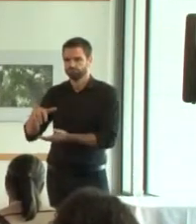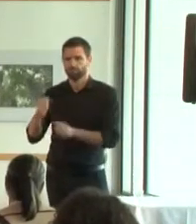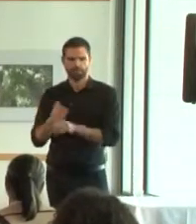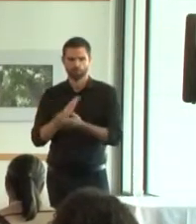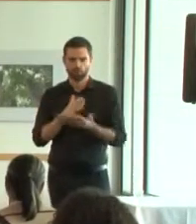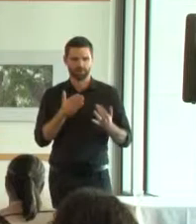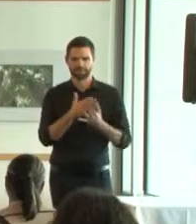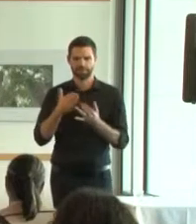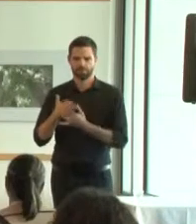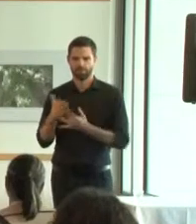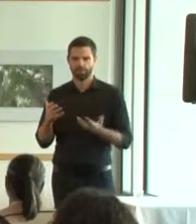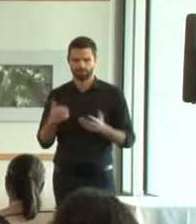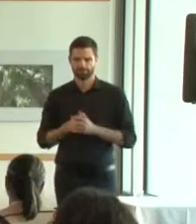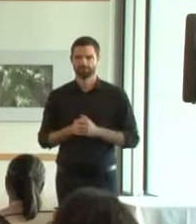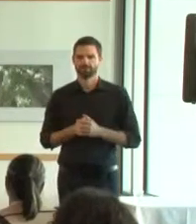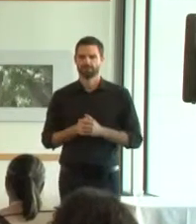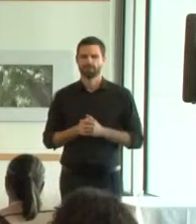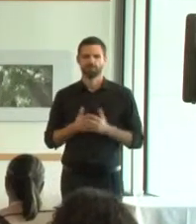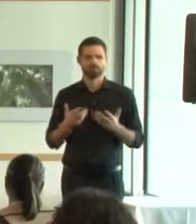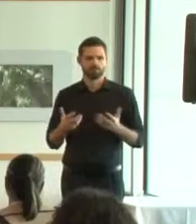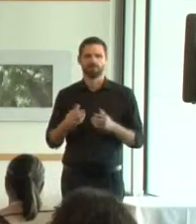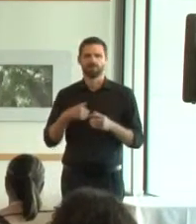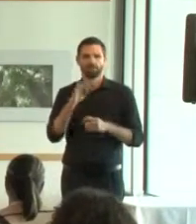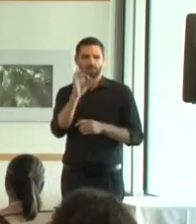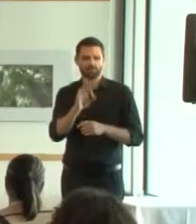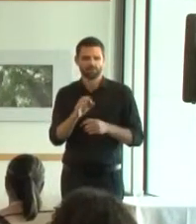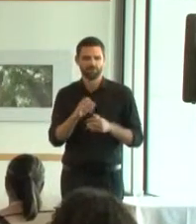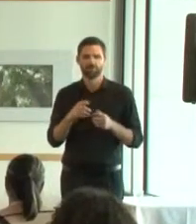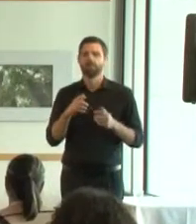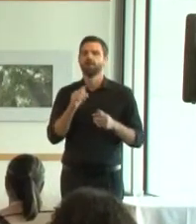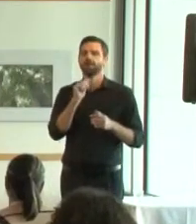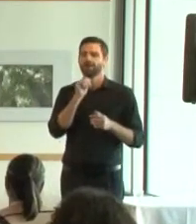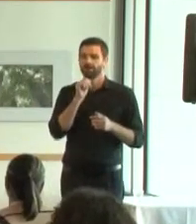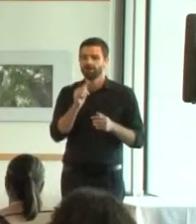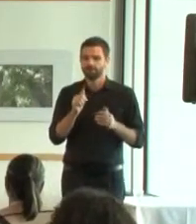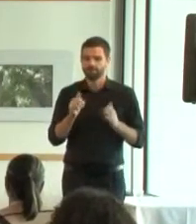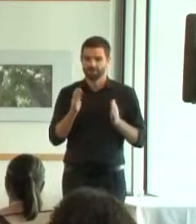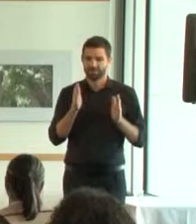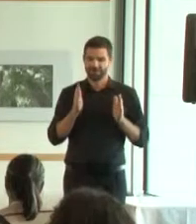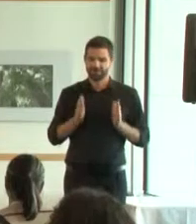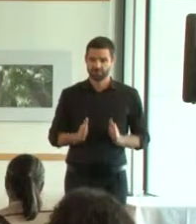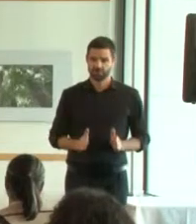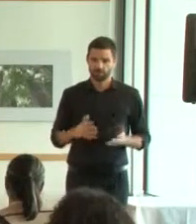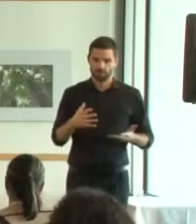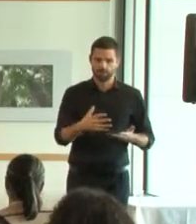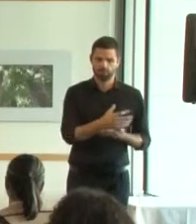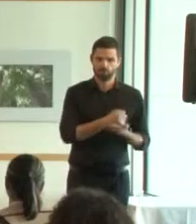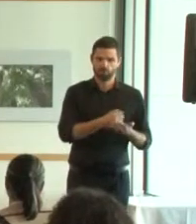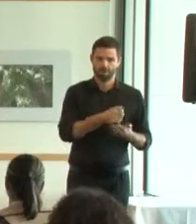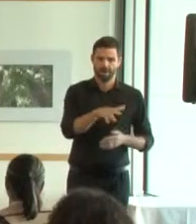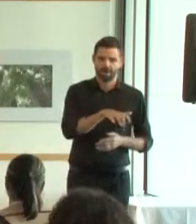And I'm going to labour that point just to kind of make the question really obvious. What if we physically preserve our archives